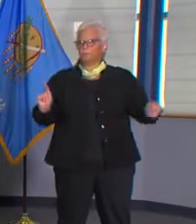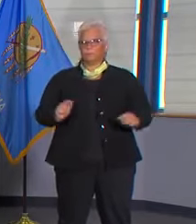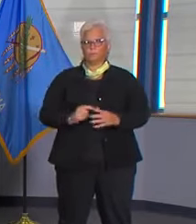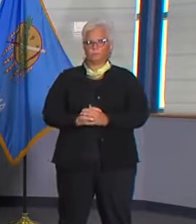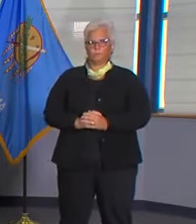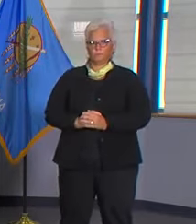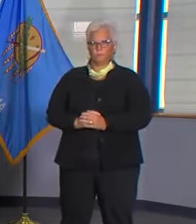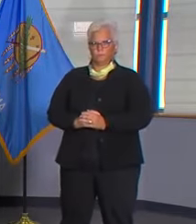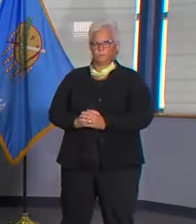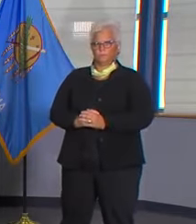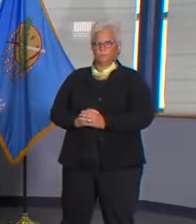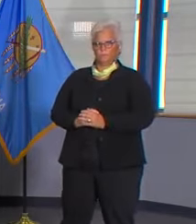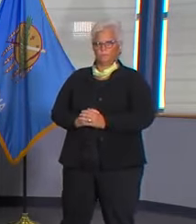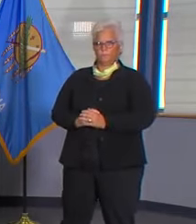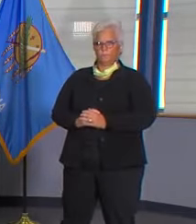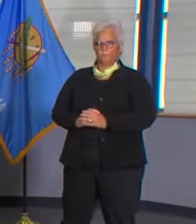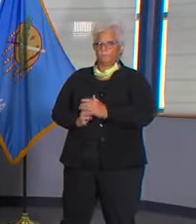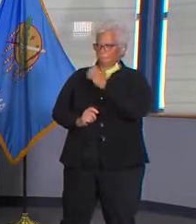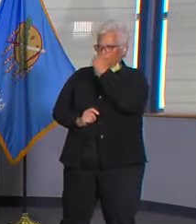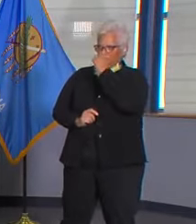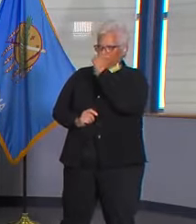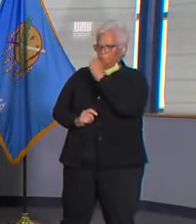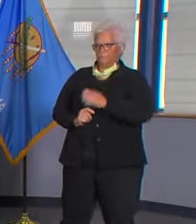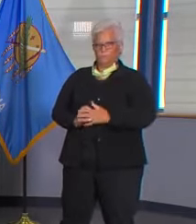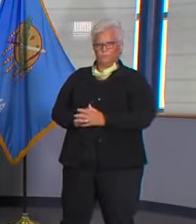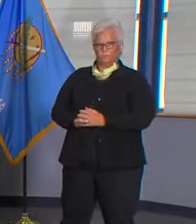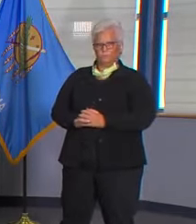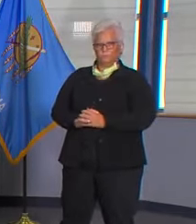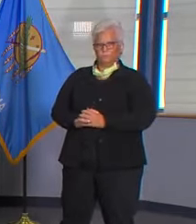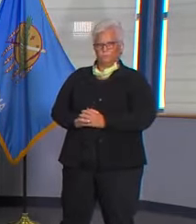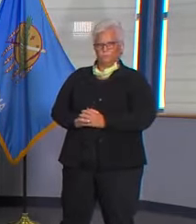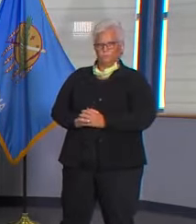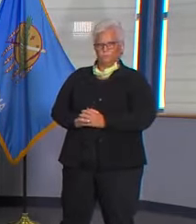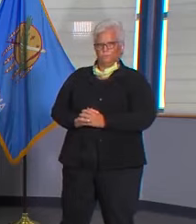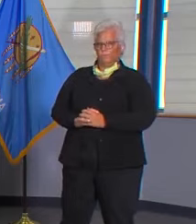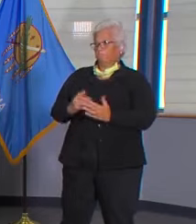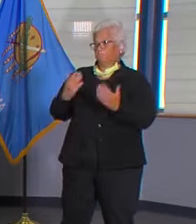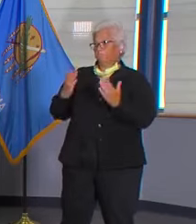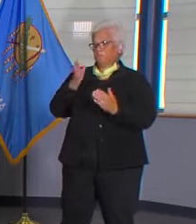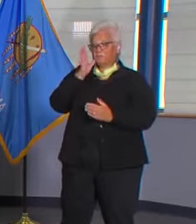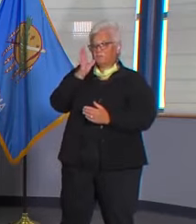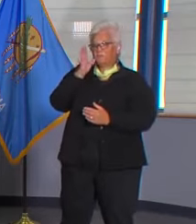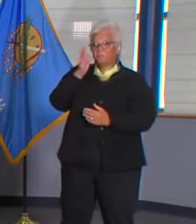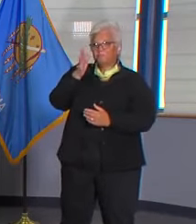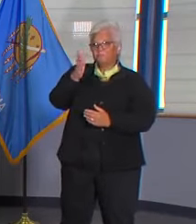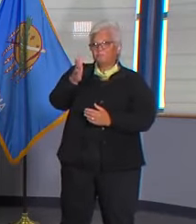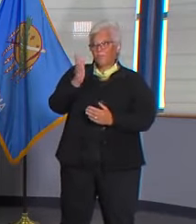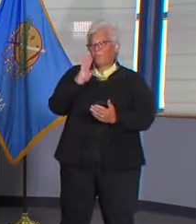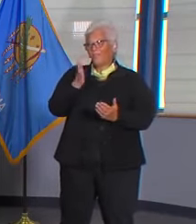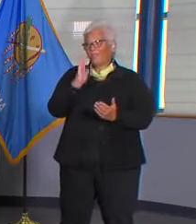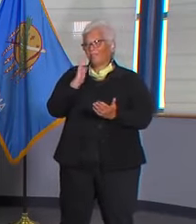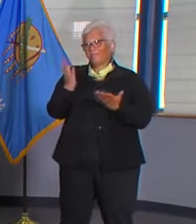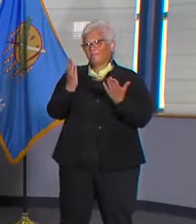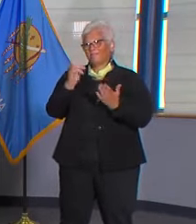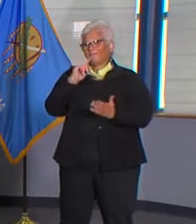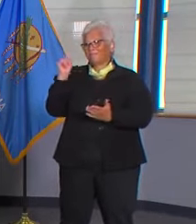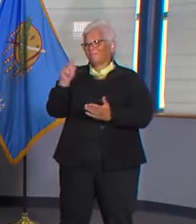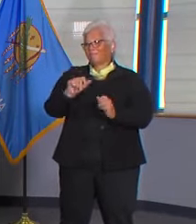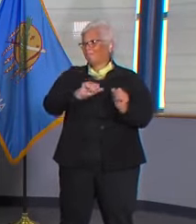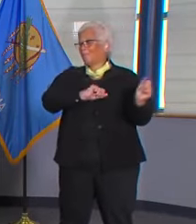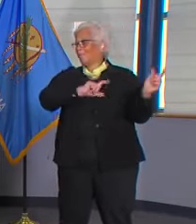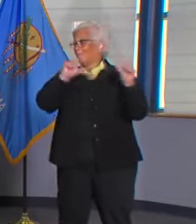And so, that could be an option. If neighboring communities around here just won't do